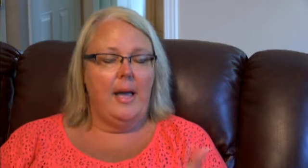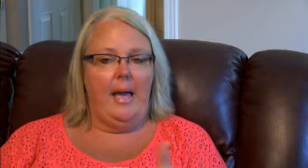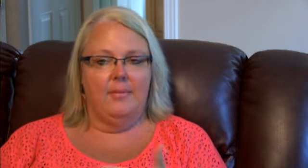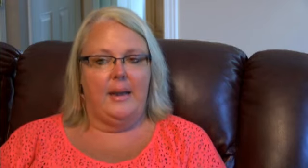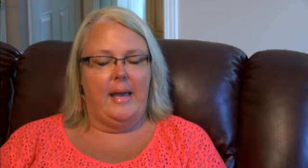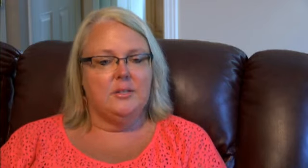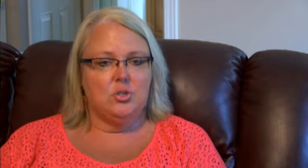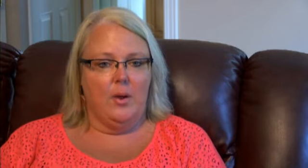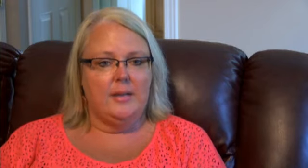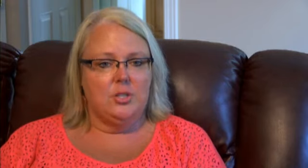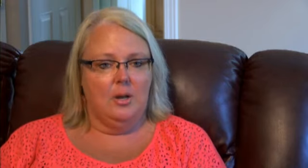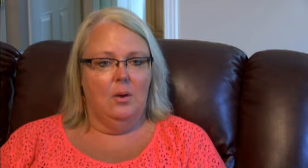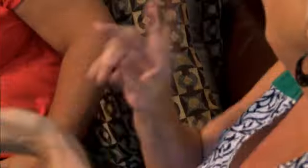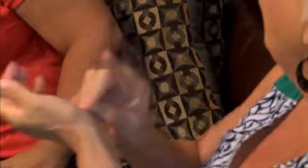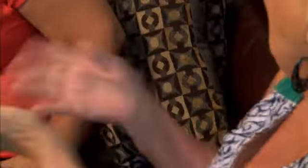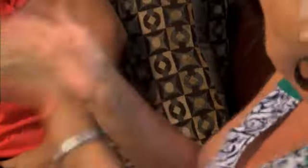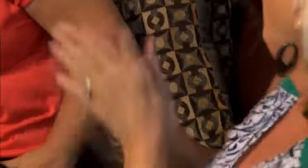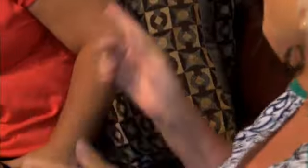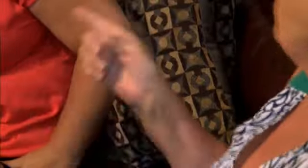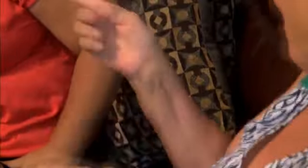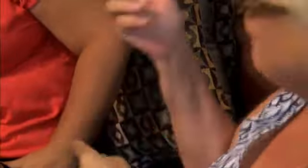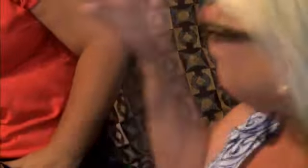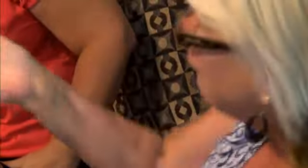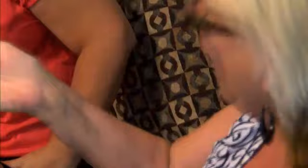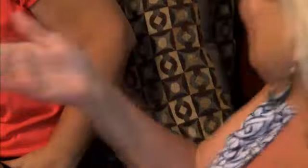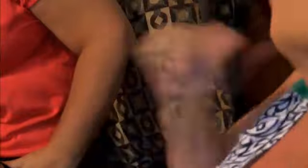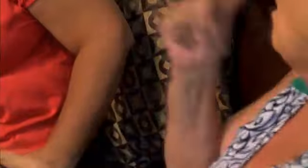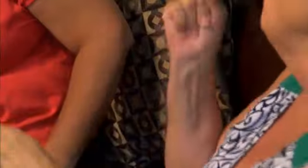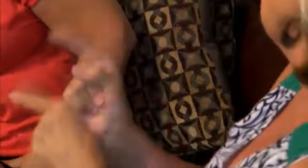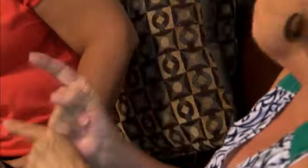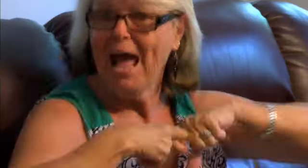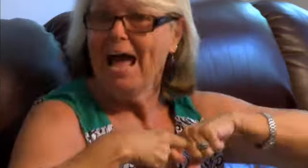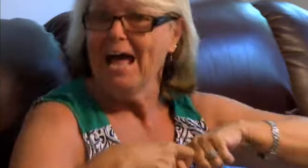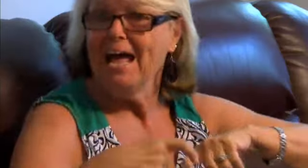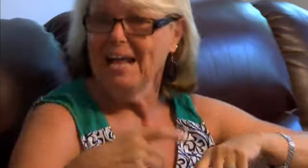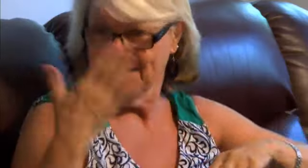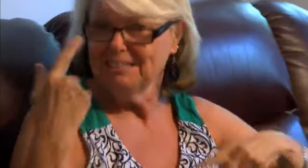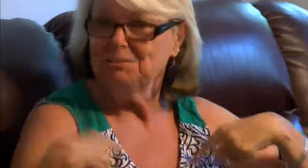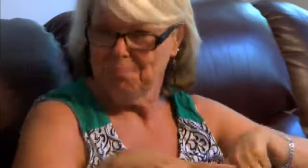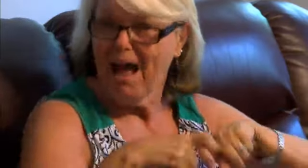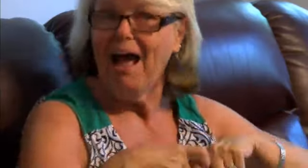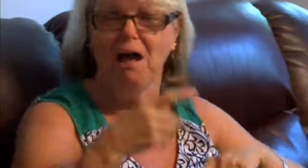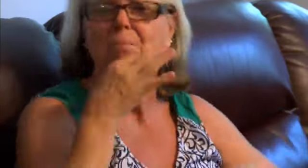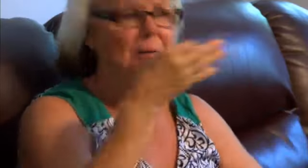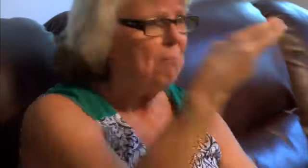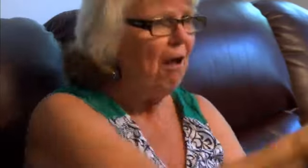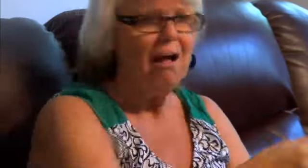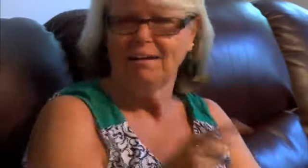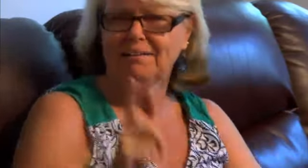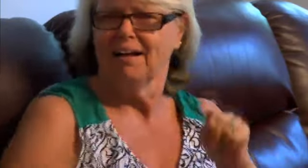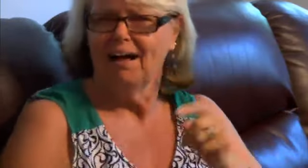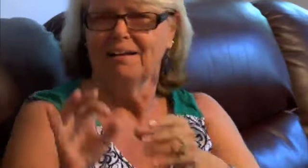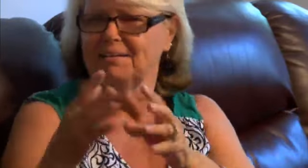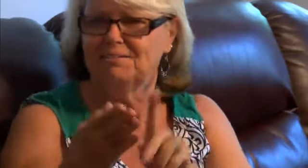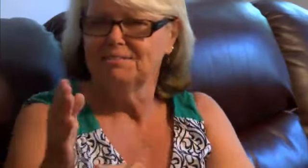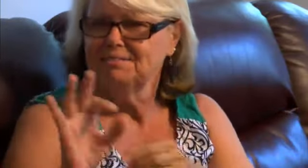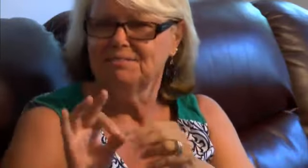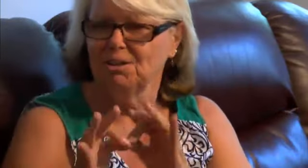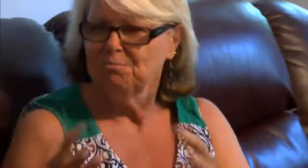have that added stress, you know. Wattenberger says the problem only got worse when her mother was sent to Erlanger after a car accident in February this year.